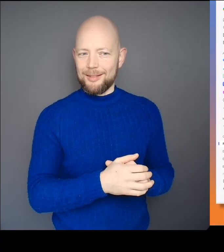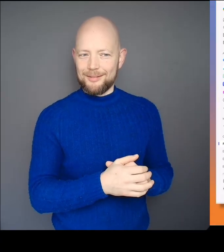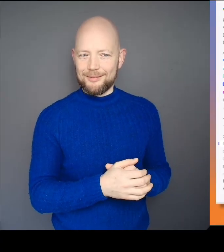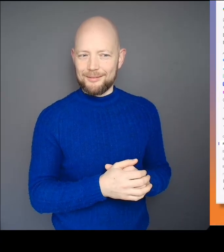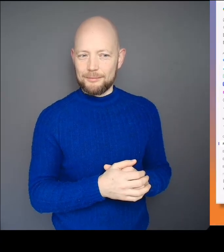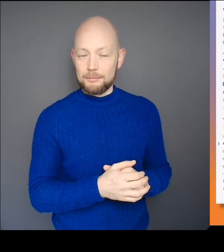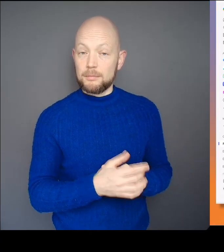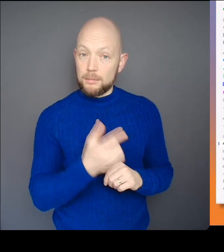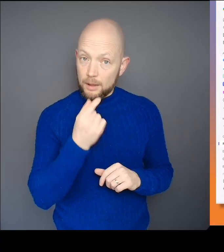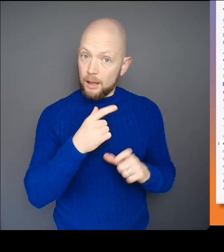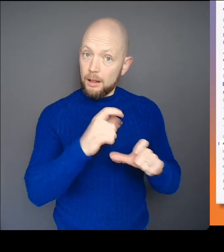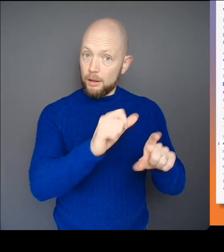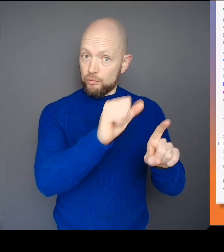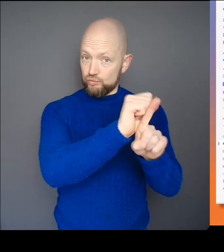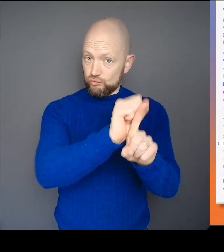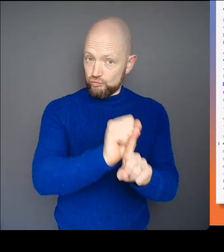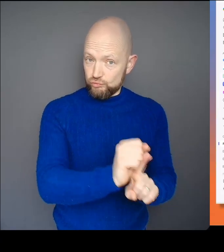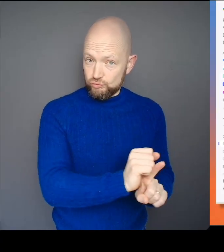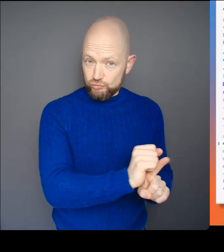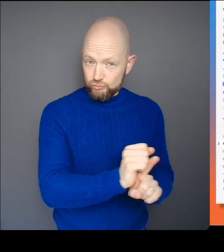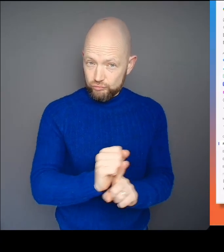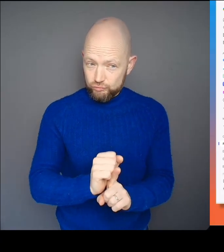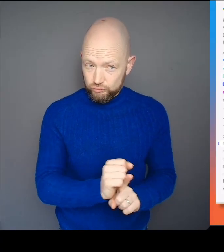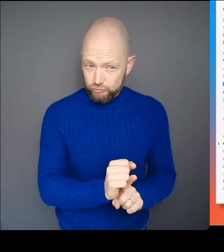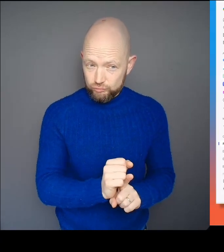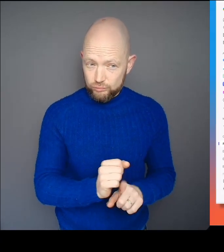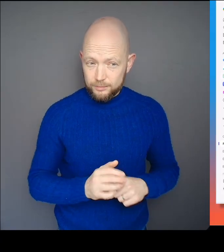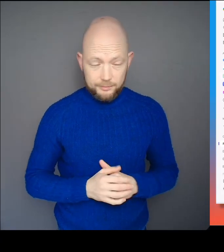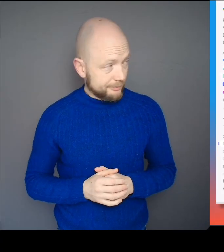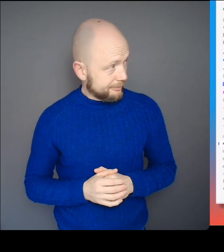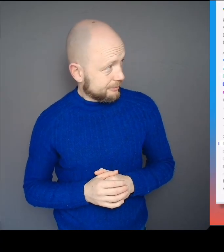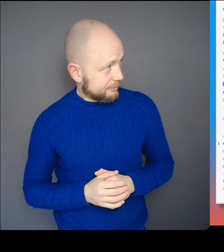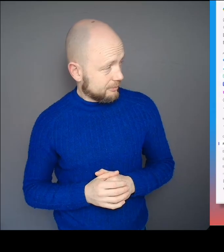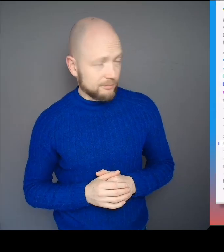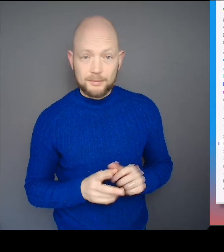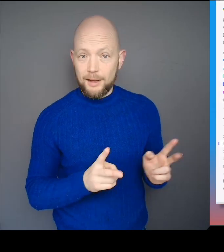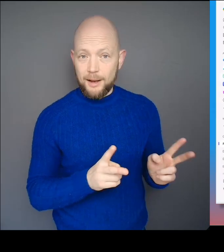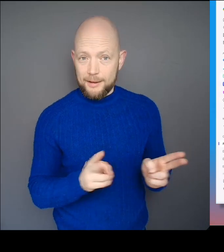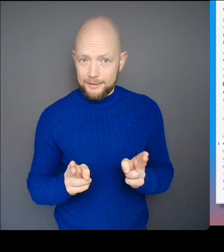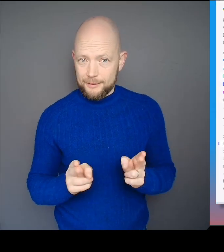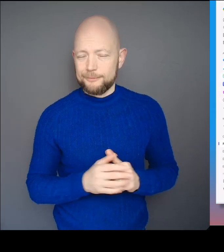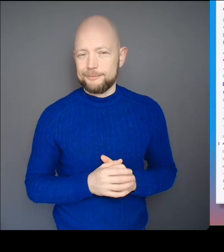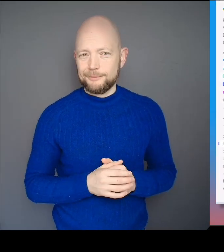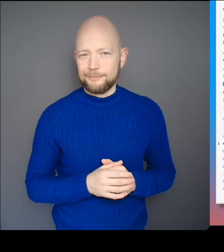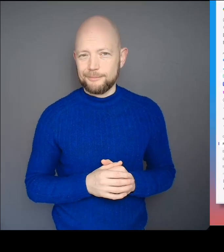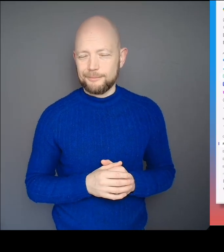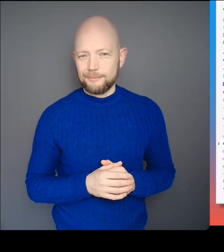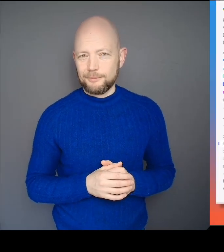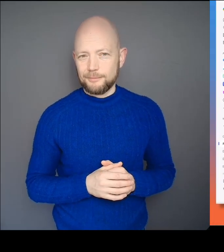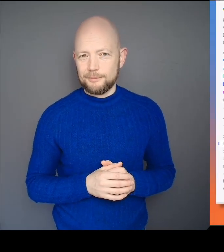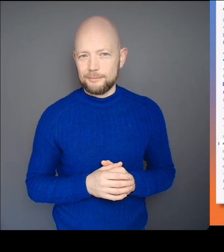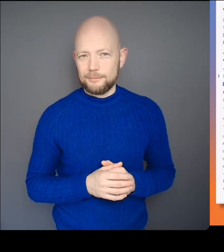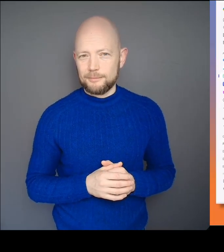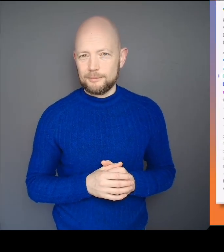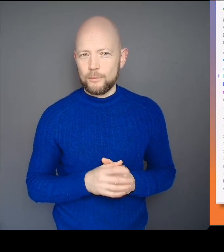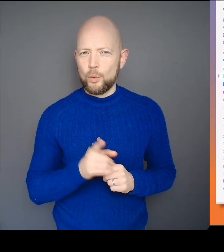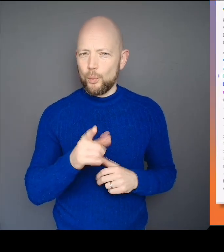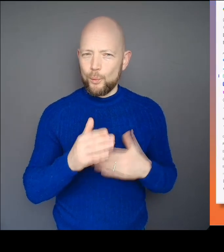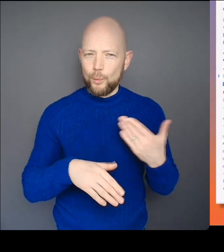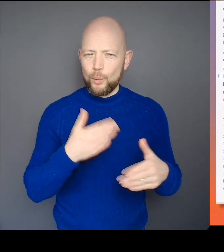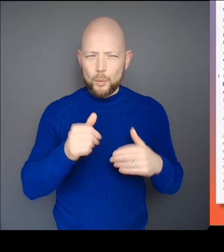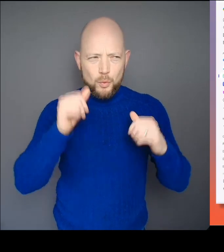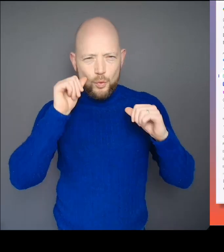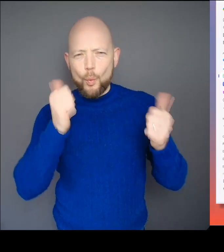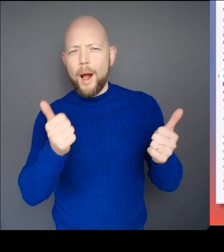bit more. What you can do here is continue to refine it. So typically the journey with agents is that you'll come in here and